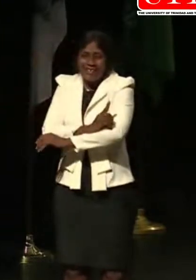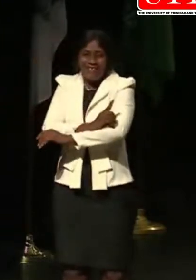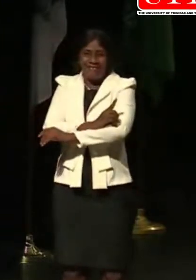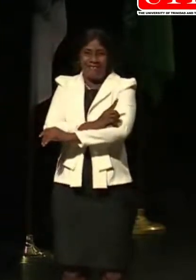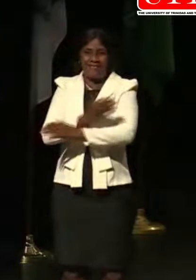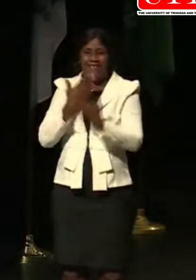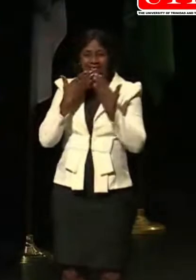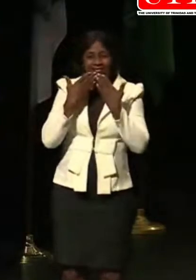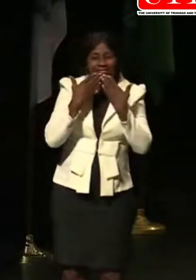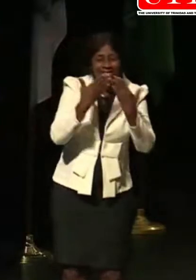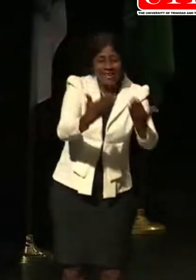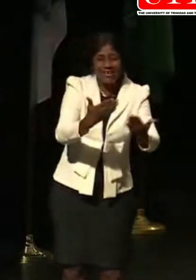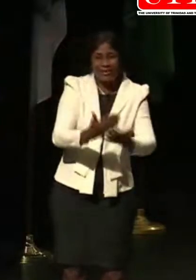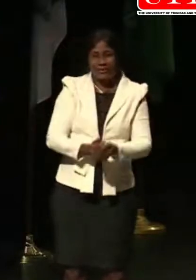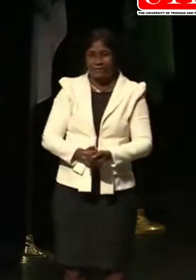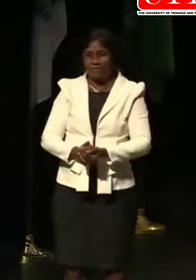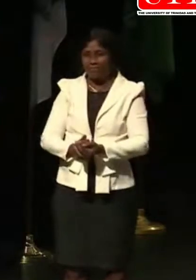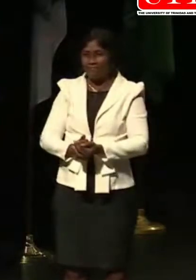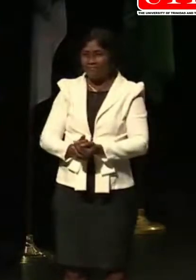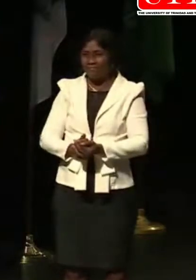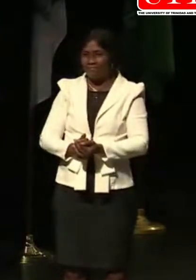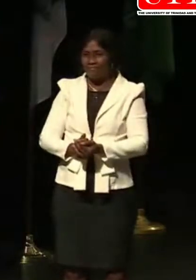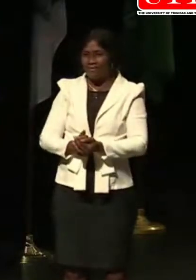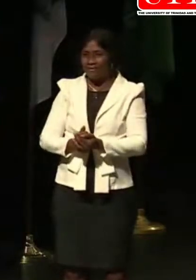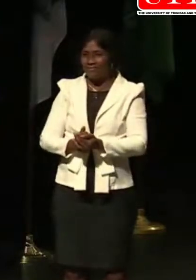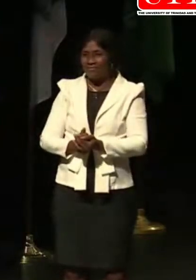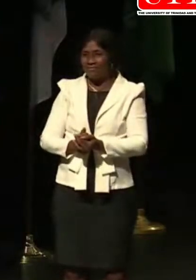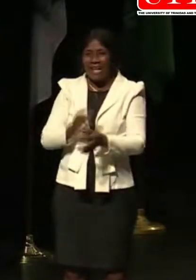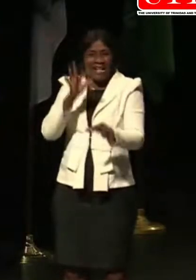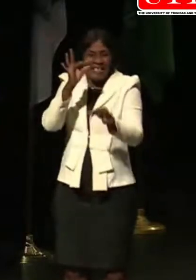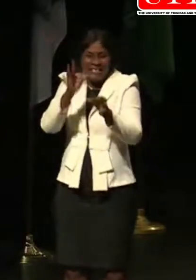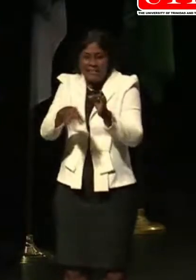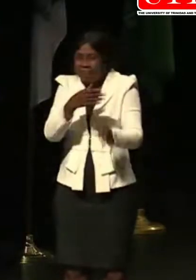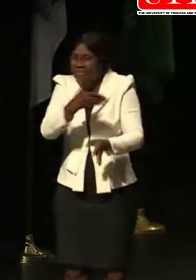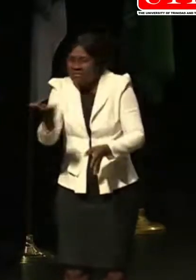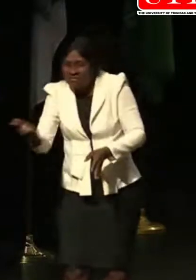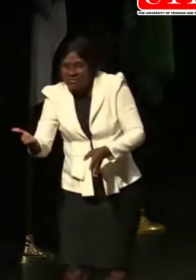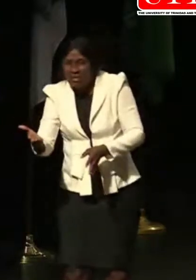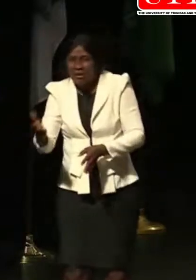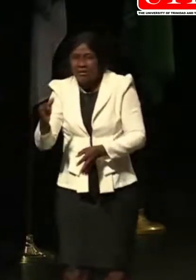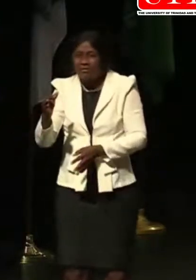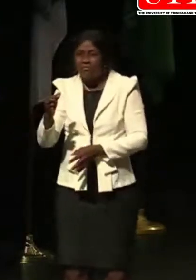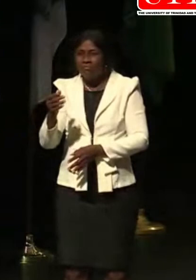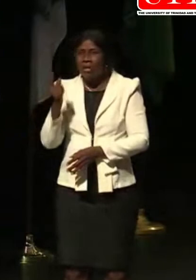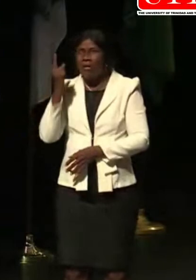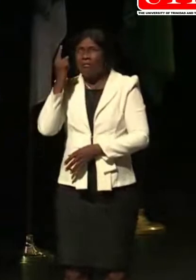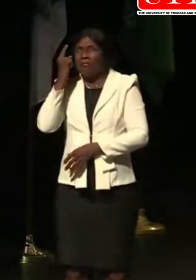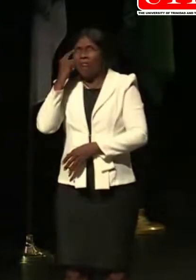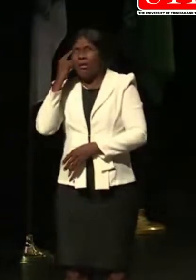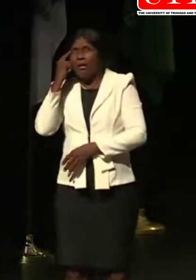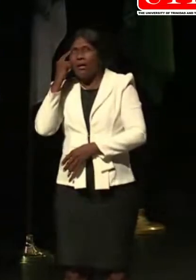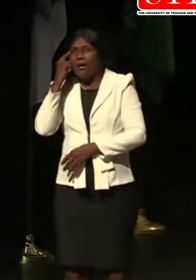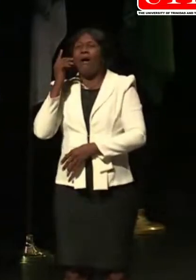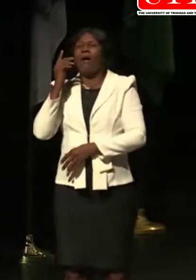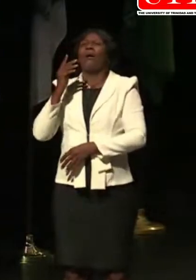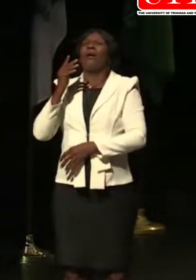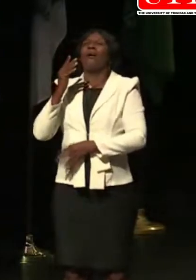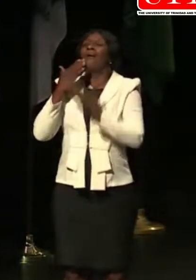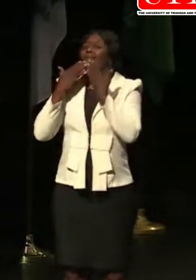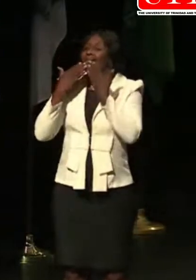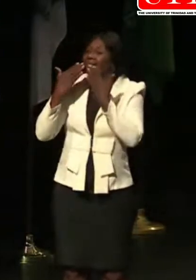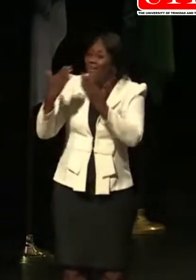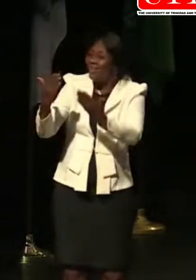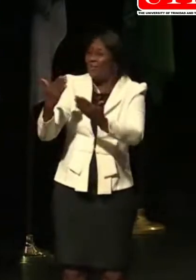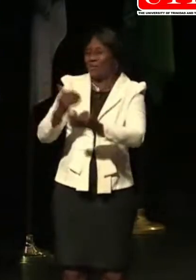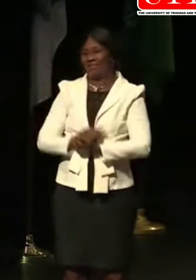in your life every single day. Treat people as you want to be treated and find a pathway